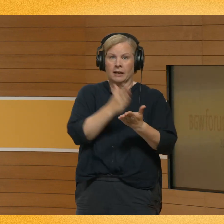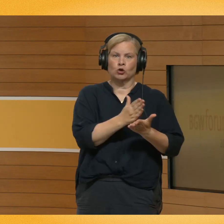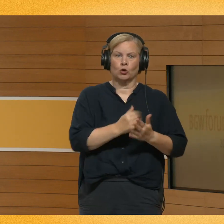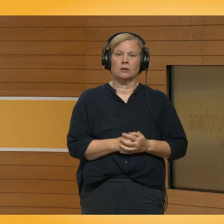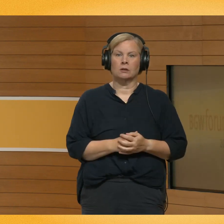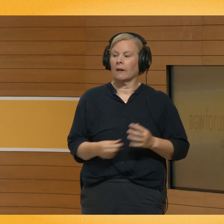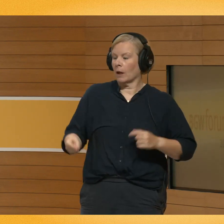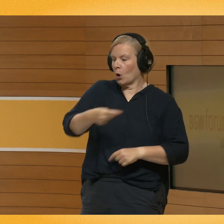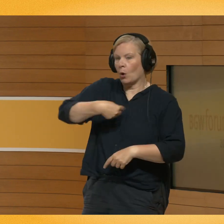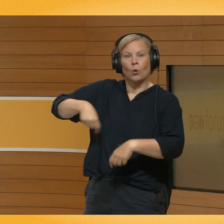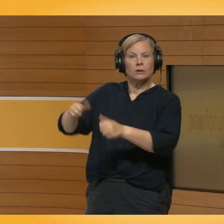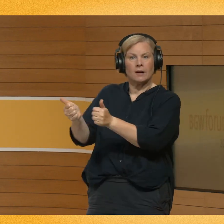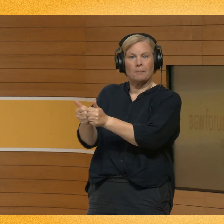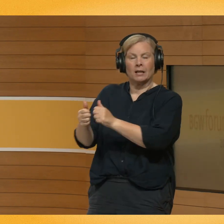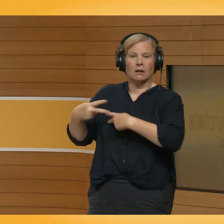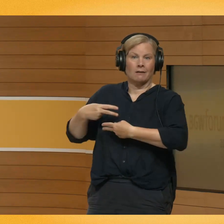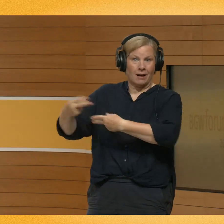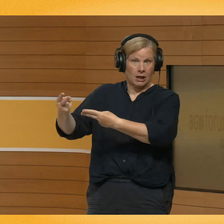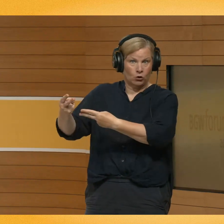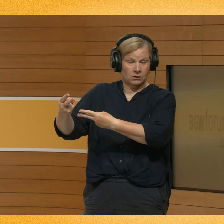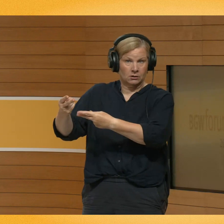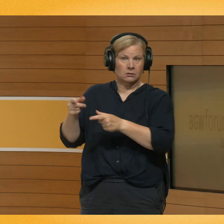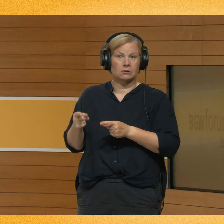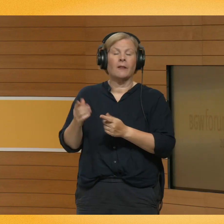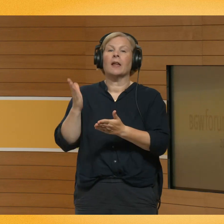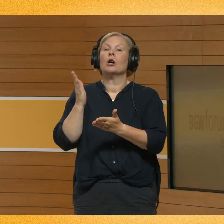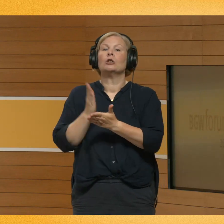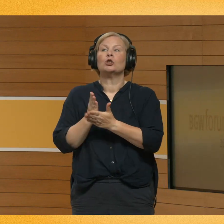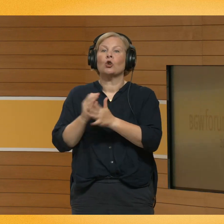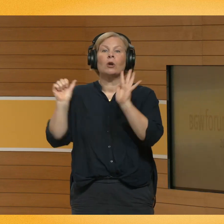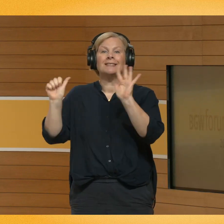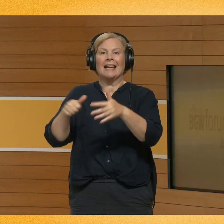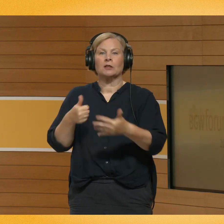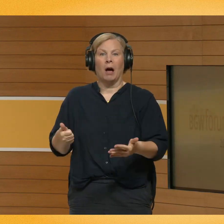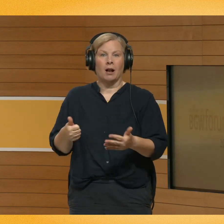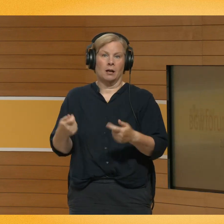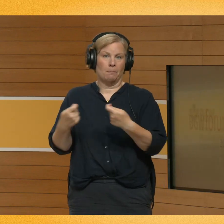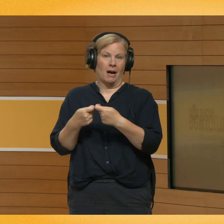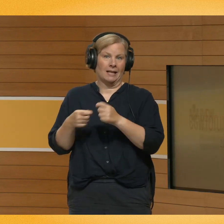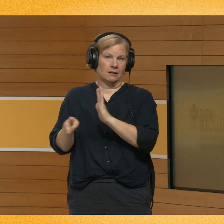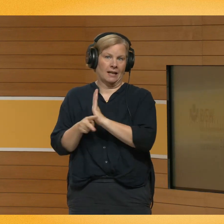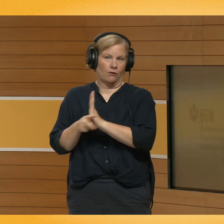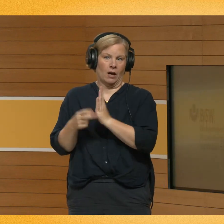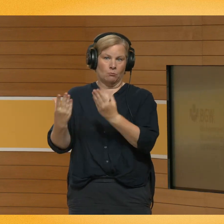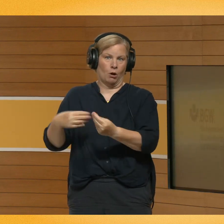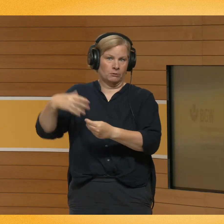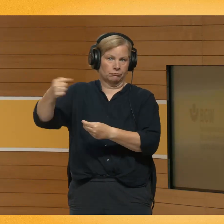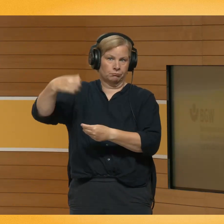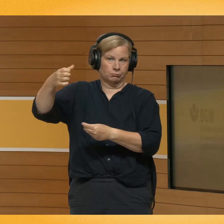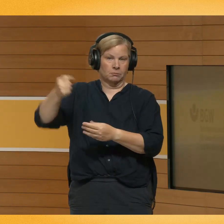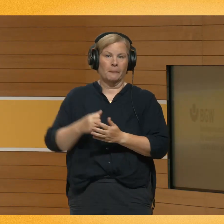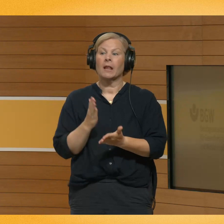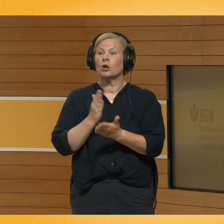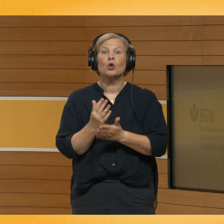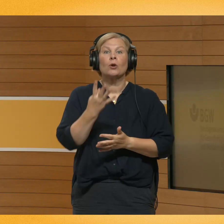accredited 6 times, I think, which means they've been a magnet hospital for 24 years, and it very much